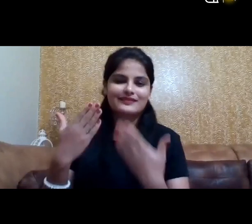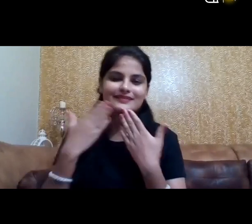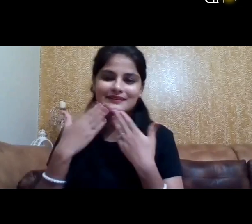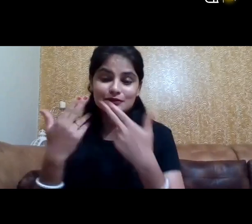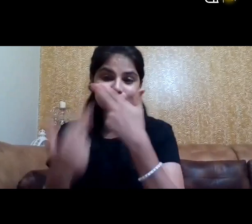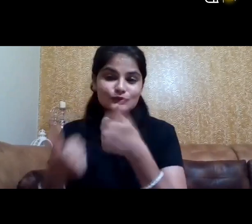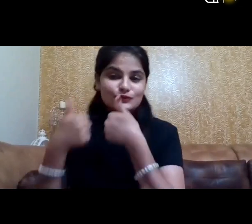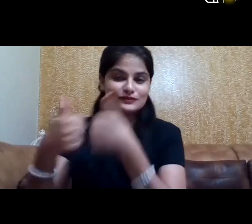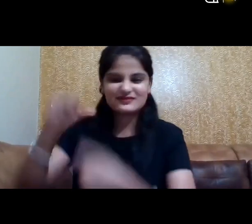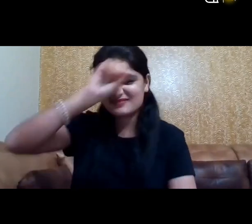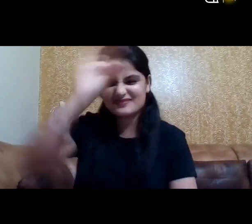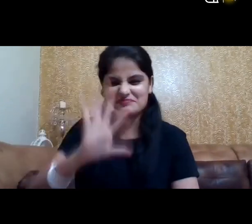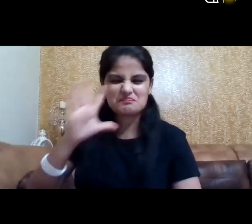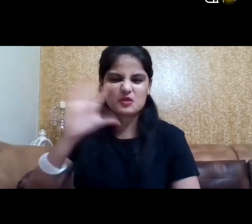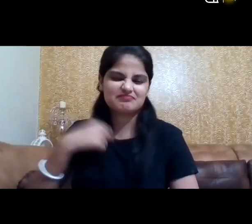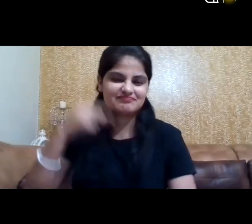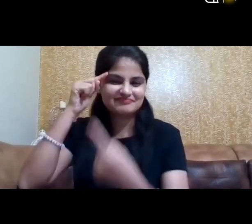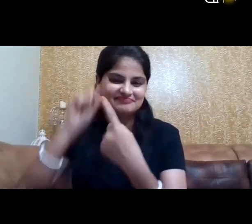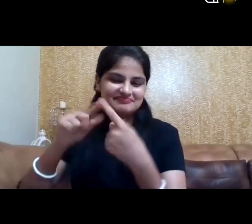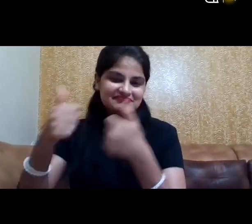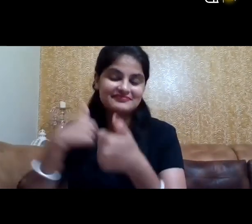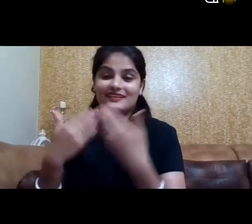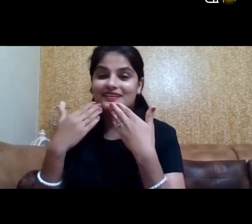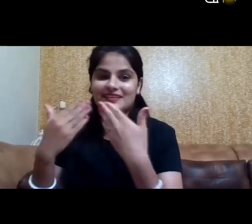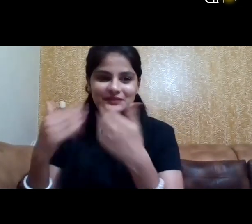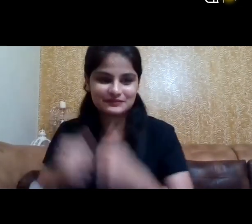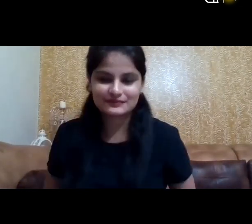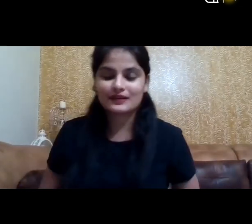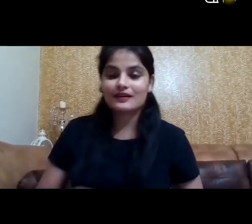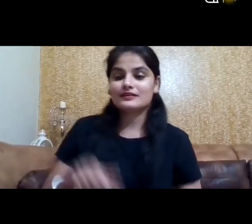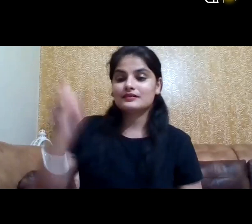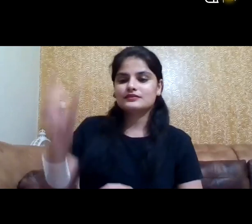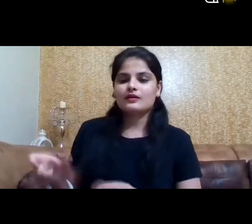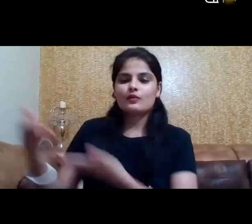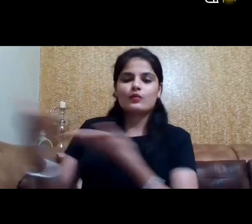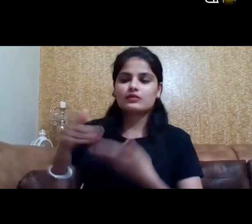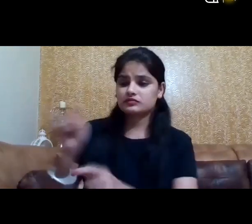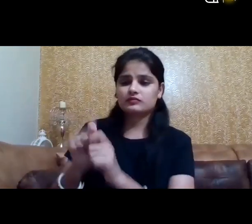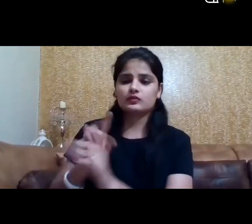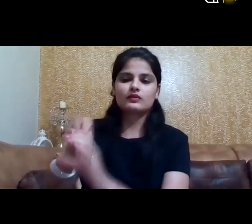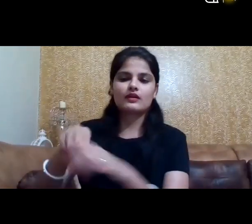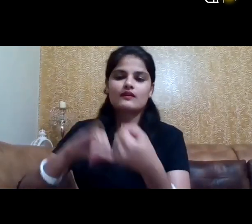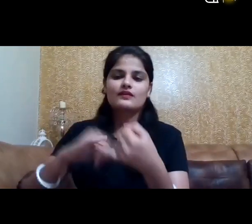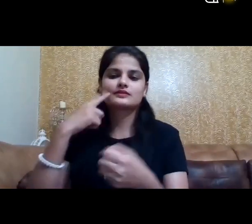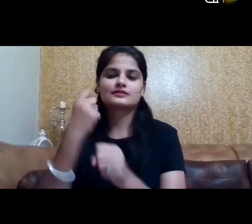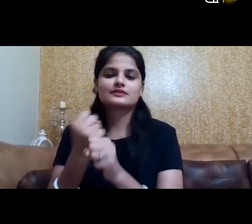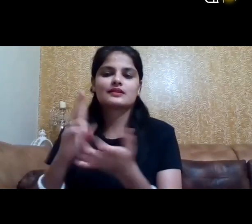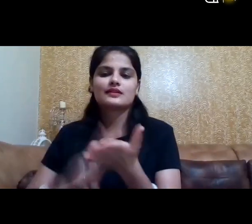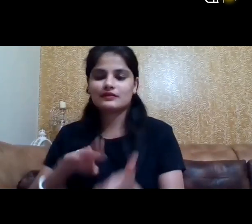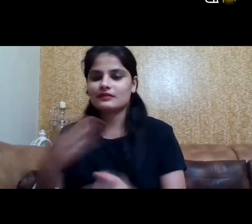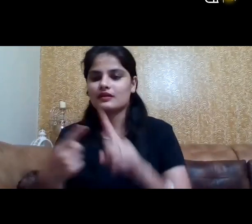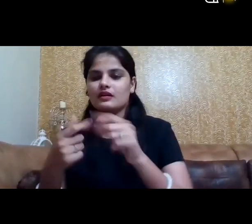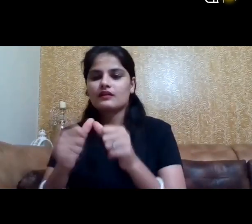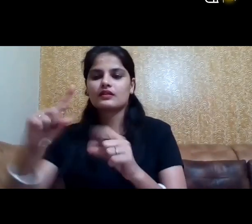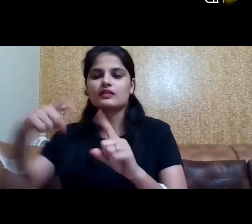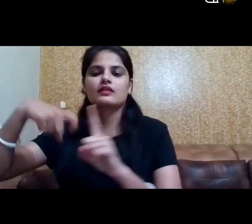Great. Thank you, Sapan. Thank you so much for sharing about early intervention. And I agree, it's very important as well. Now, I would